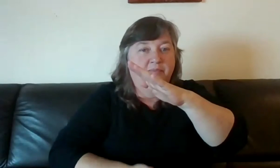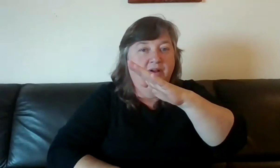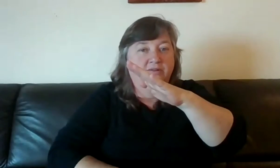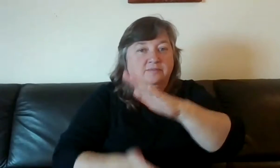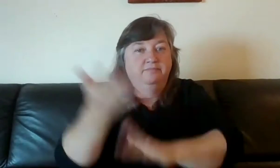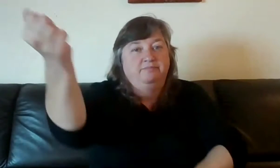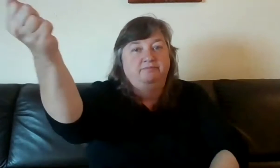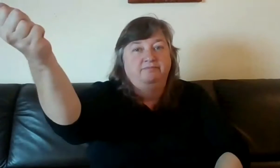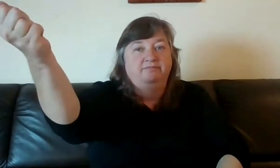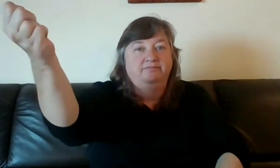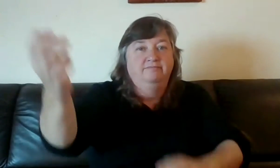and goes,